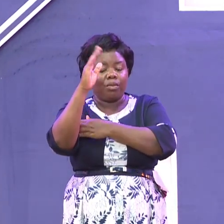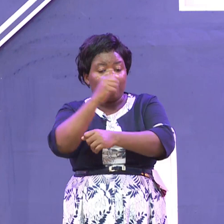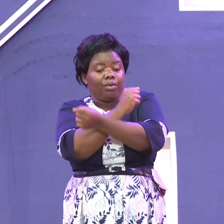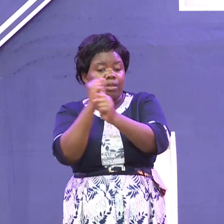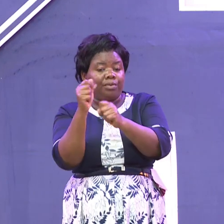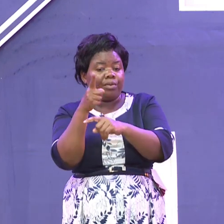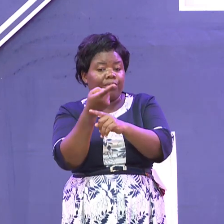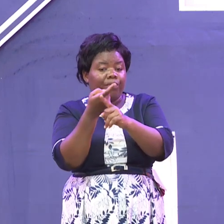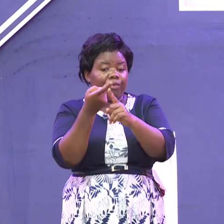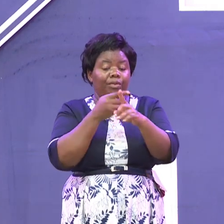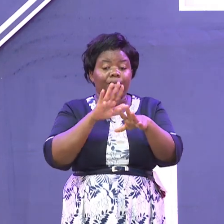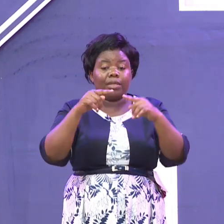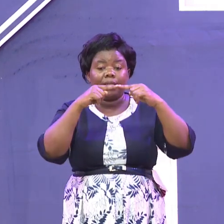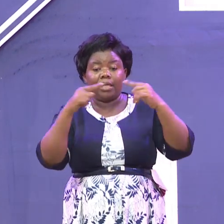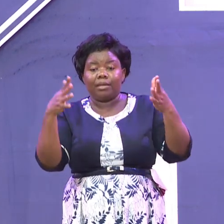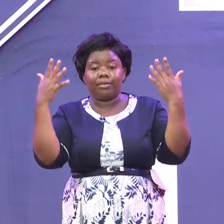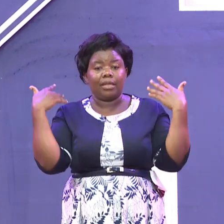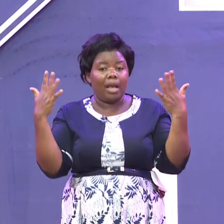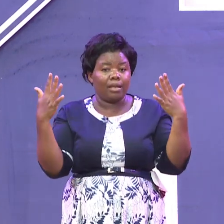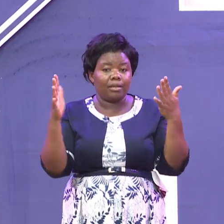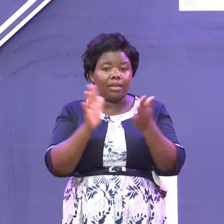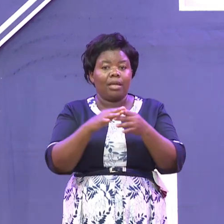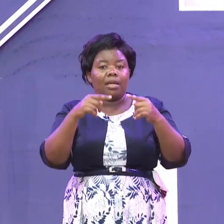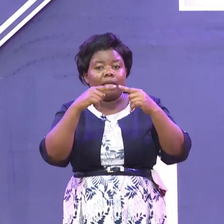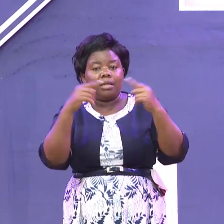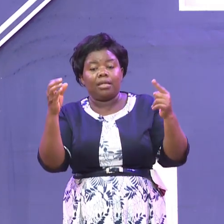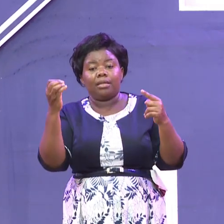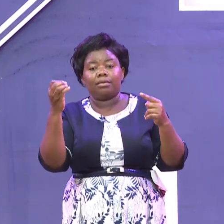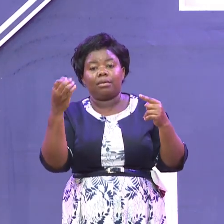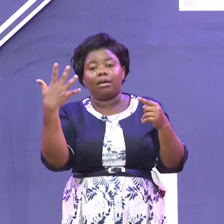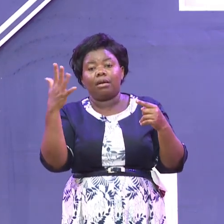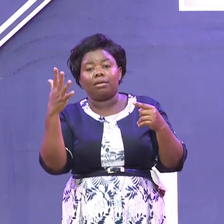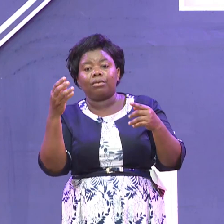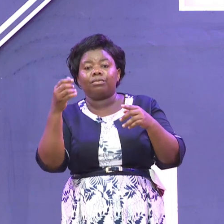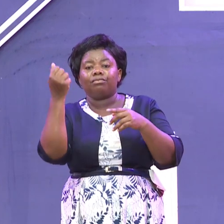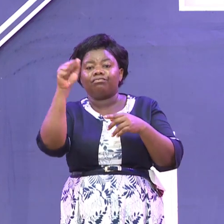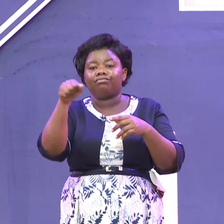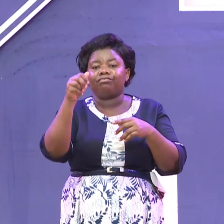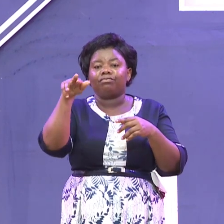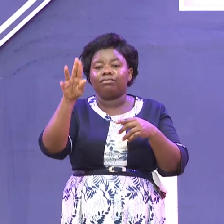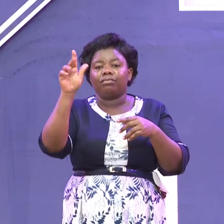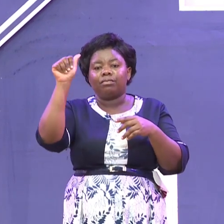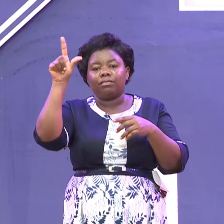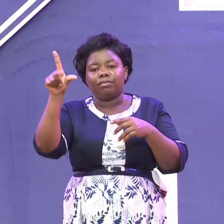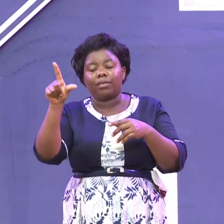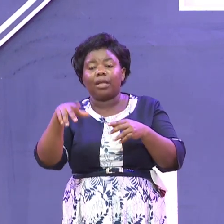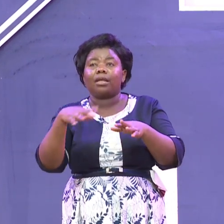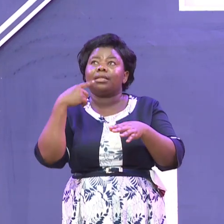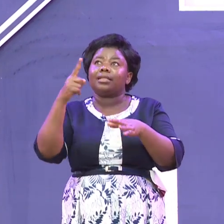eyamulokola mu mukono gw'abalabe be ne mu mukono gwa Sawulo n'ayogera nti Mukama gwe lwazi